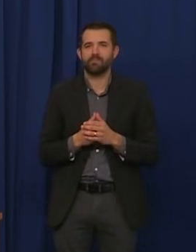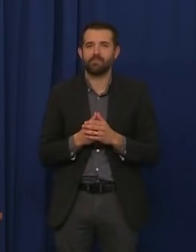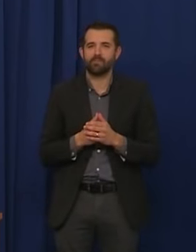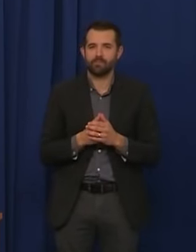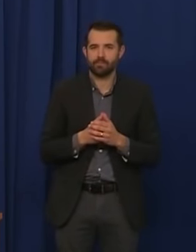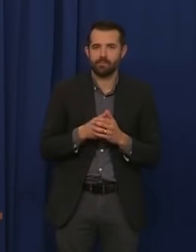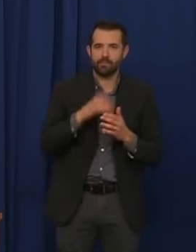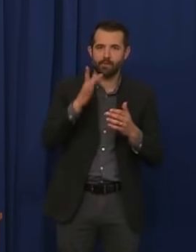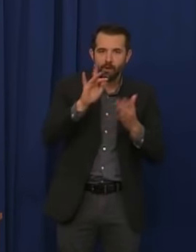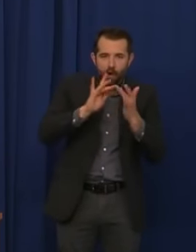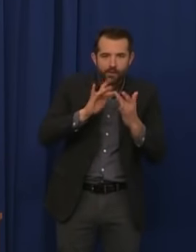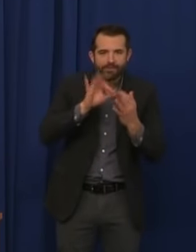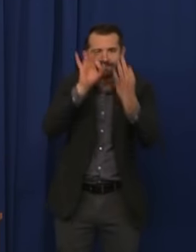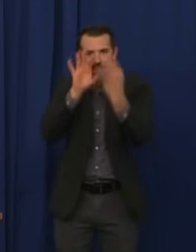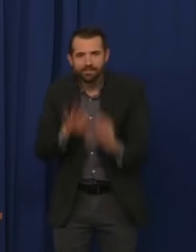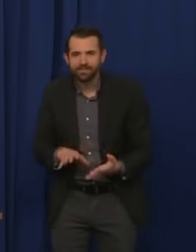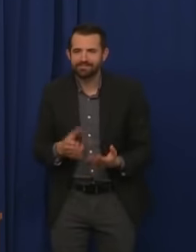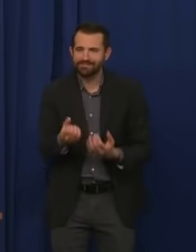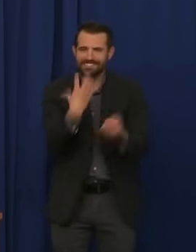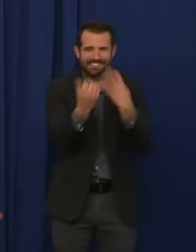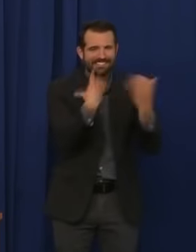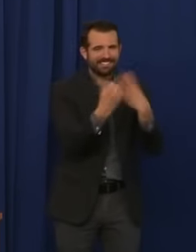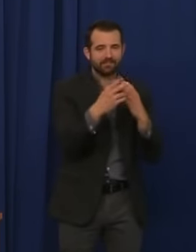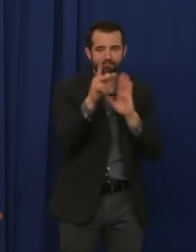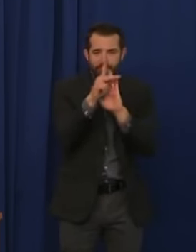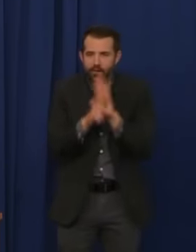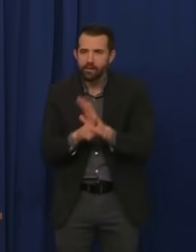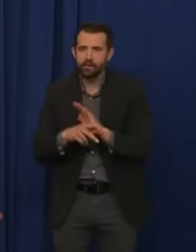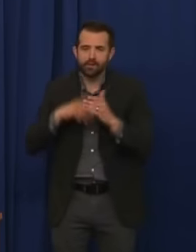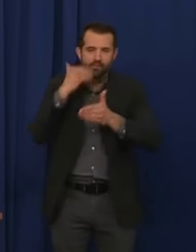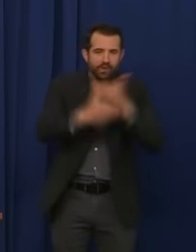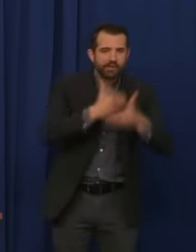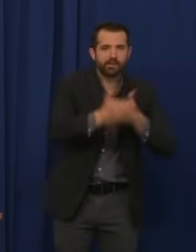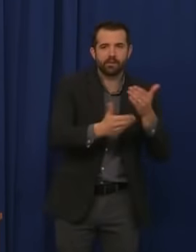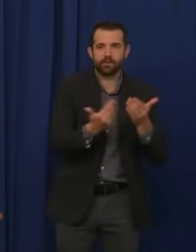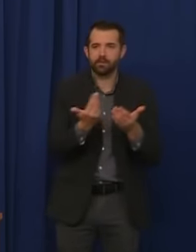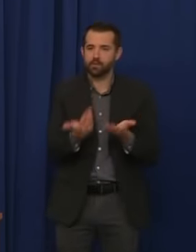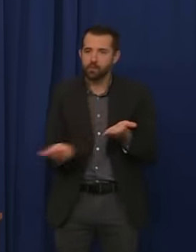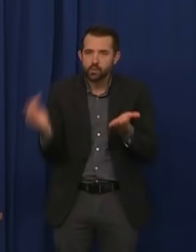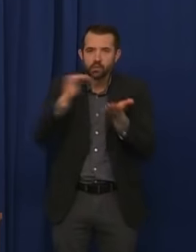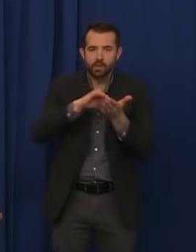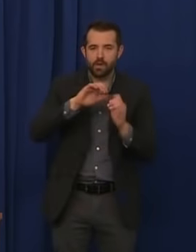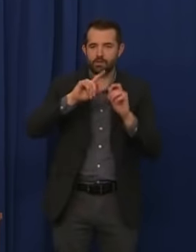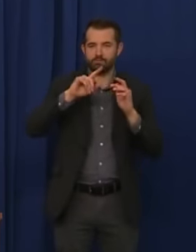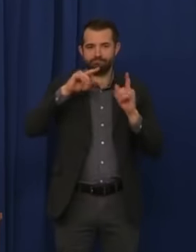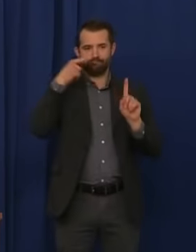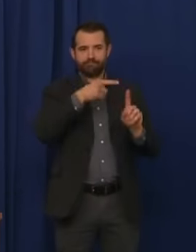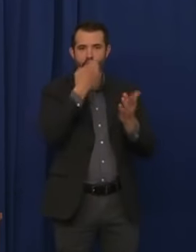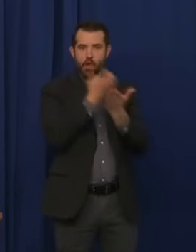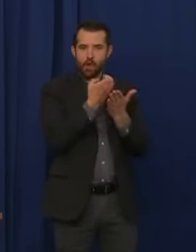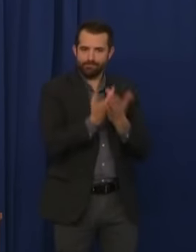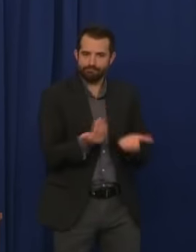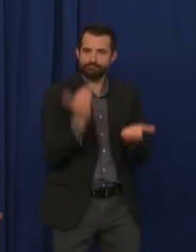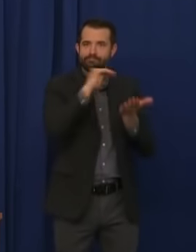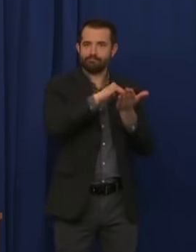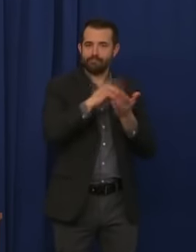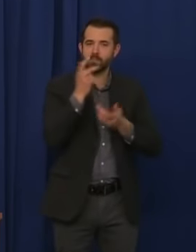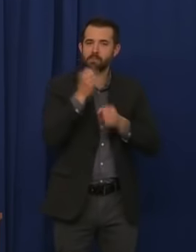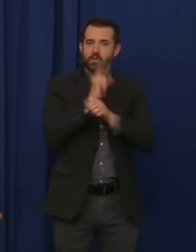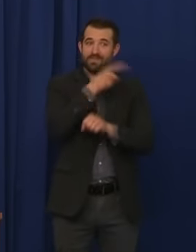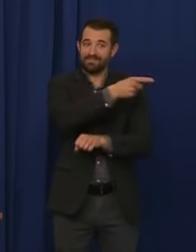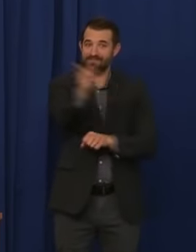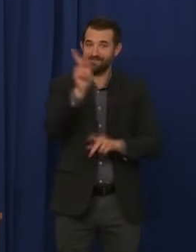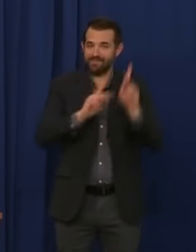outlined above, how we can restart the economy and keep our people safe and healthy, respecting the